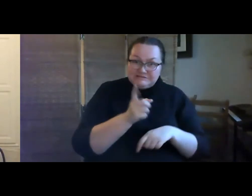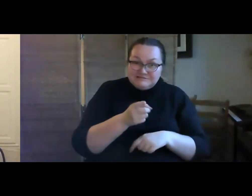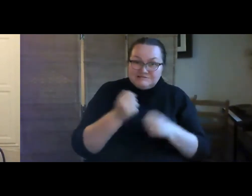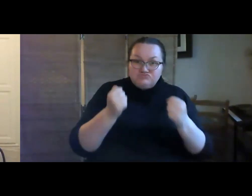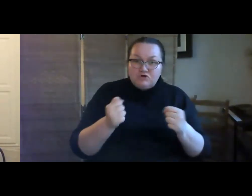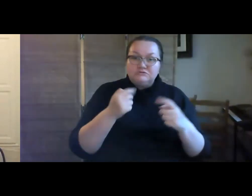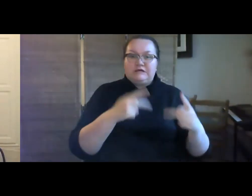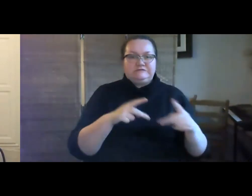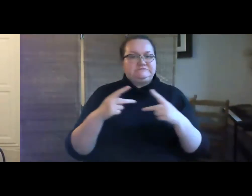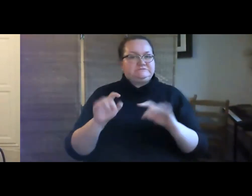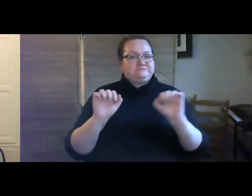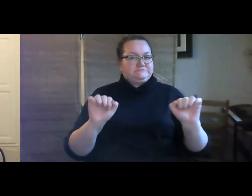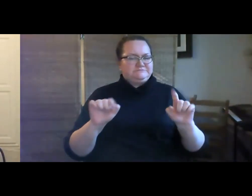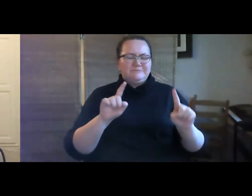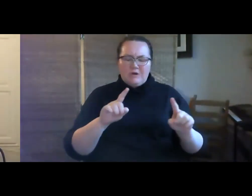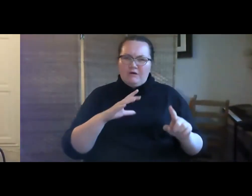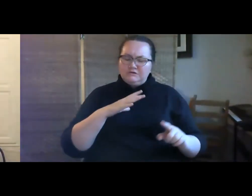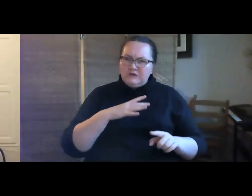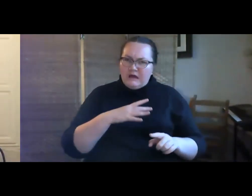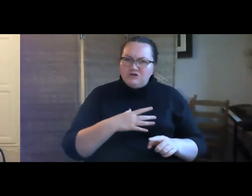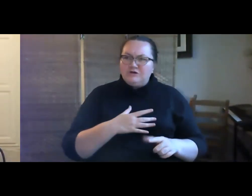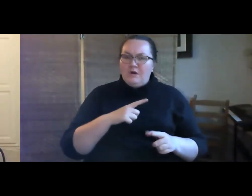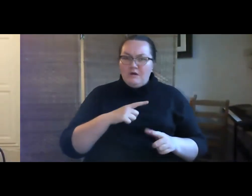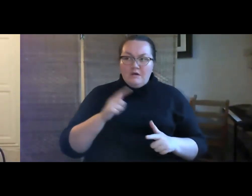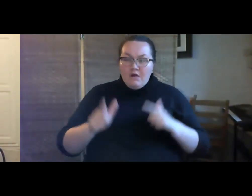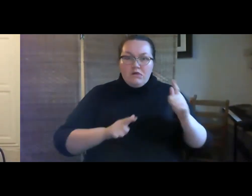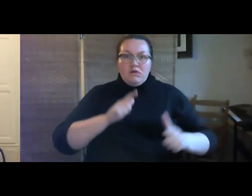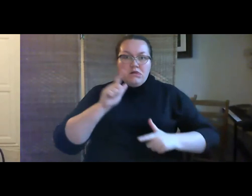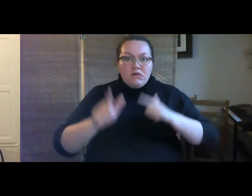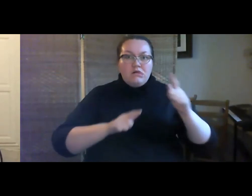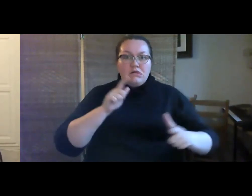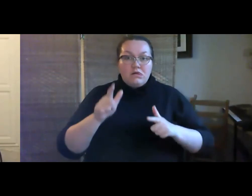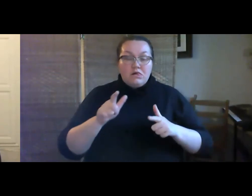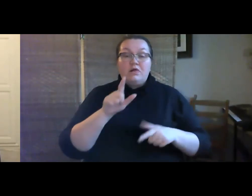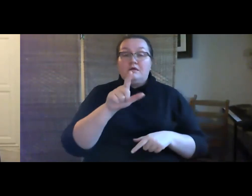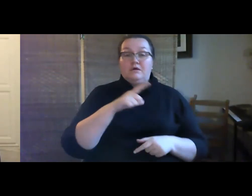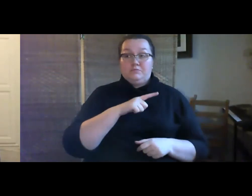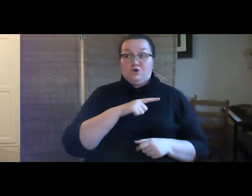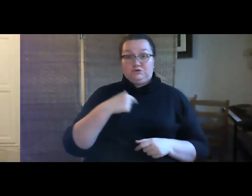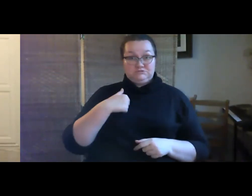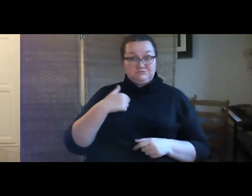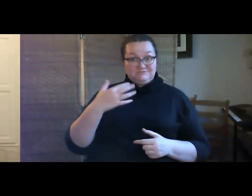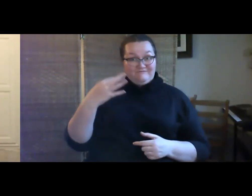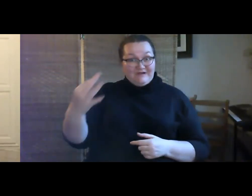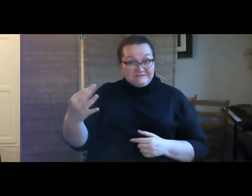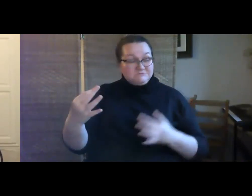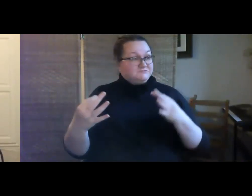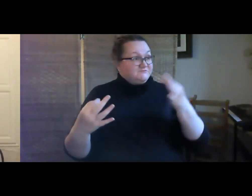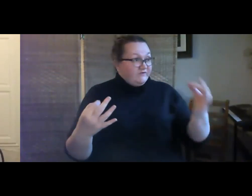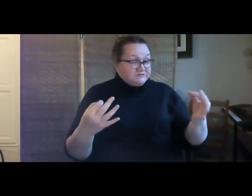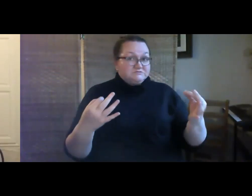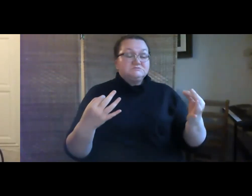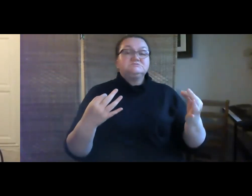tiring, and so partly through invitation to do more, and partly I also chose to expand what I do when I'm